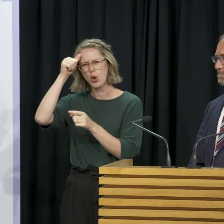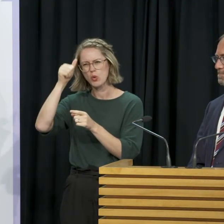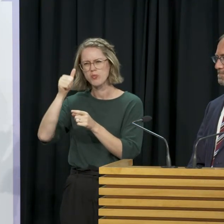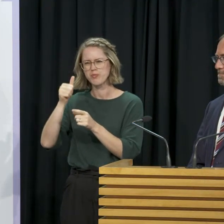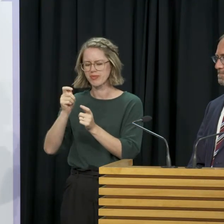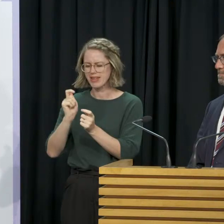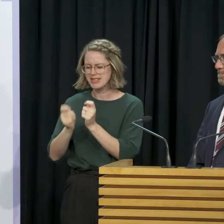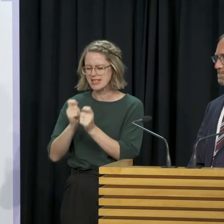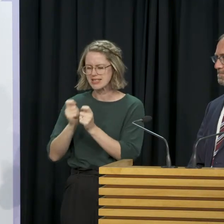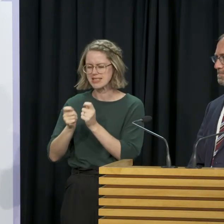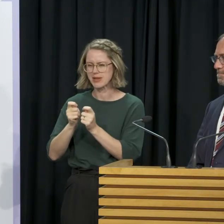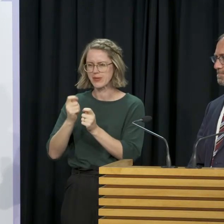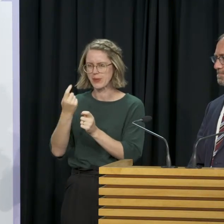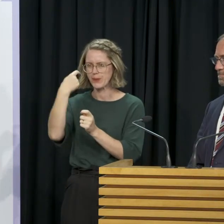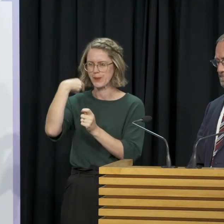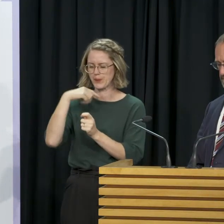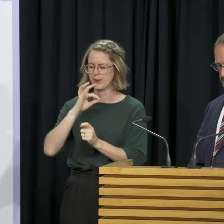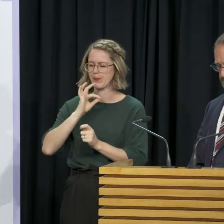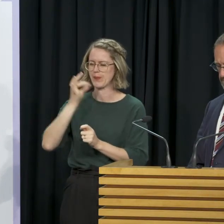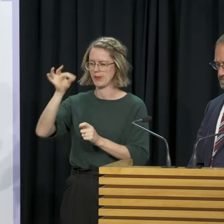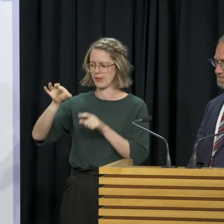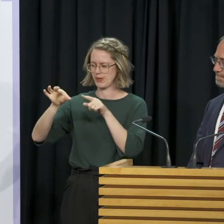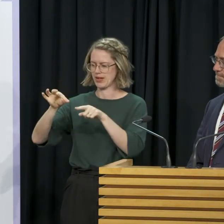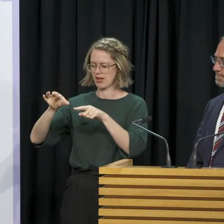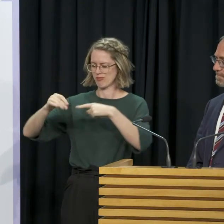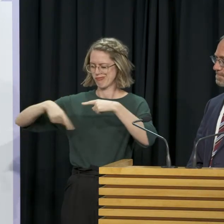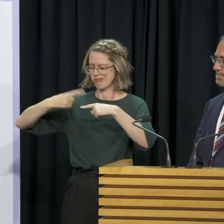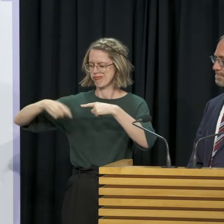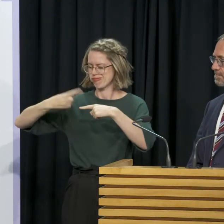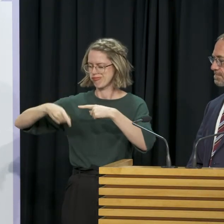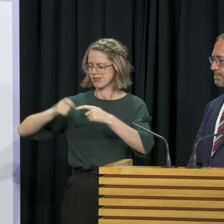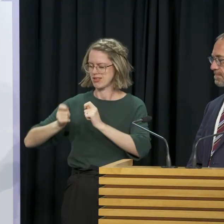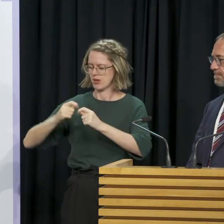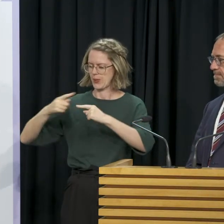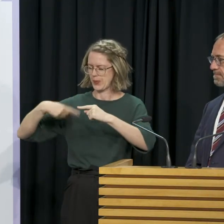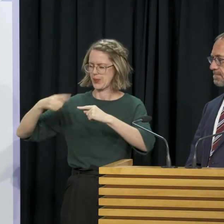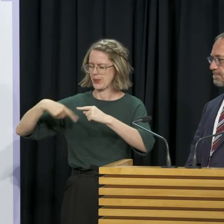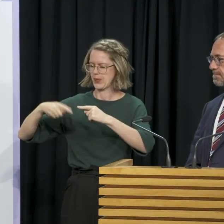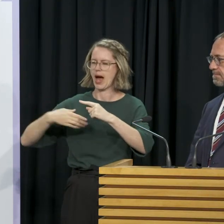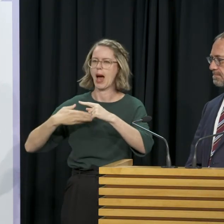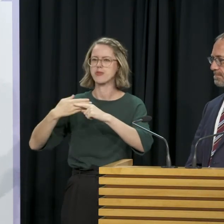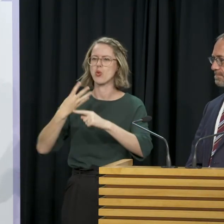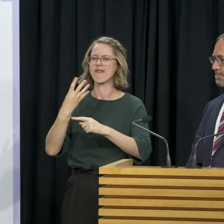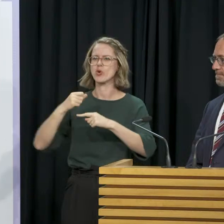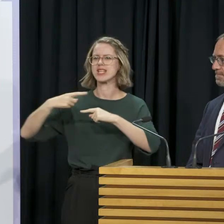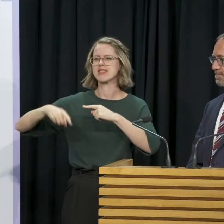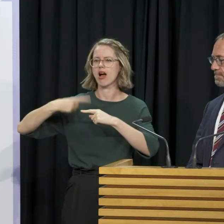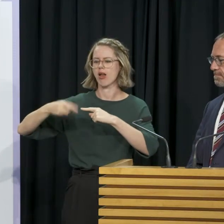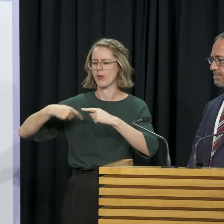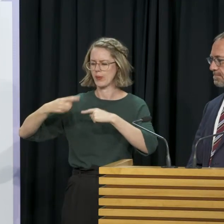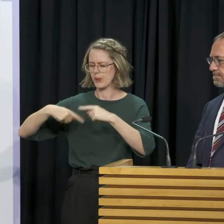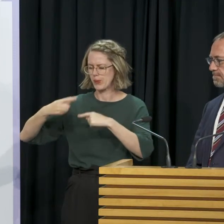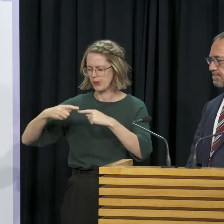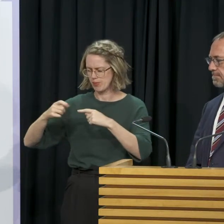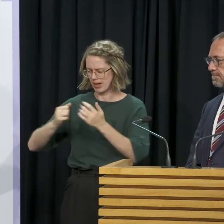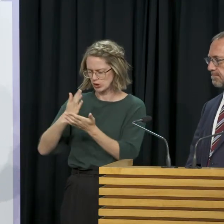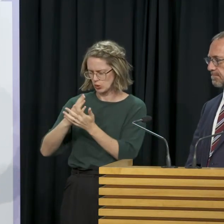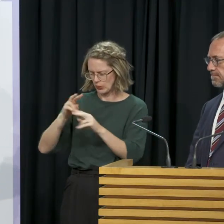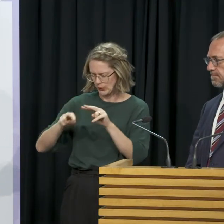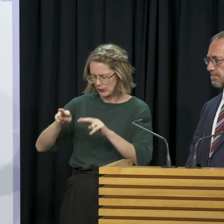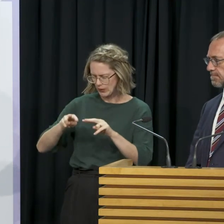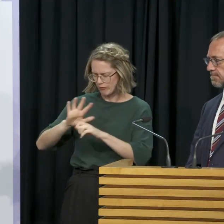sample multiple times through our process, up to as many as 40 times, in order to see whether or not we